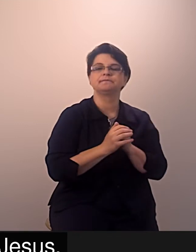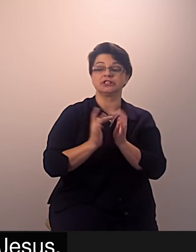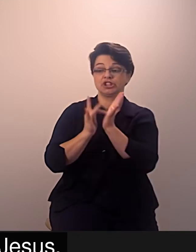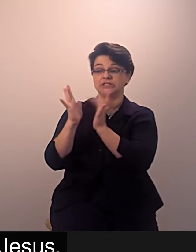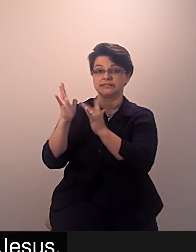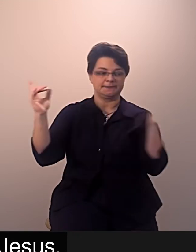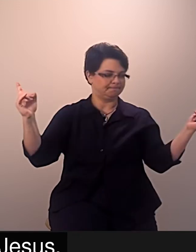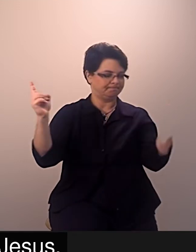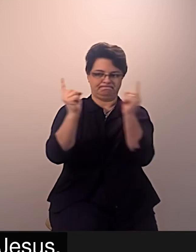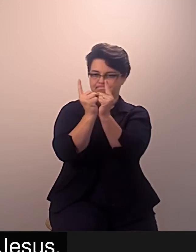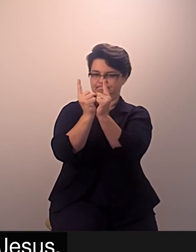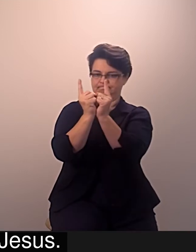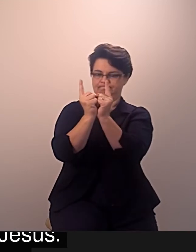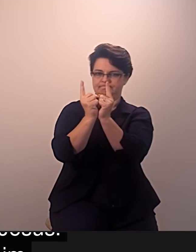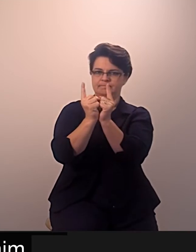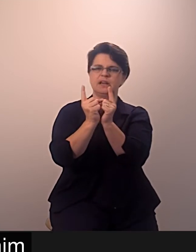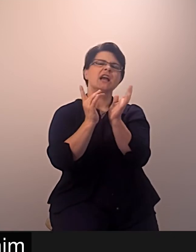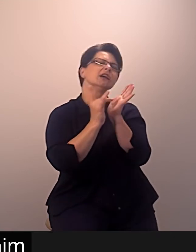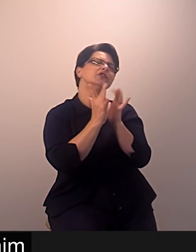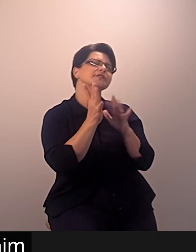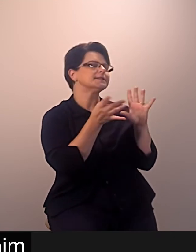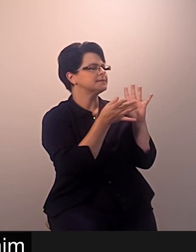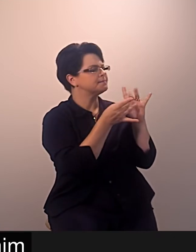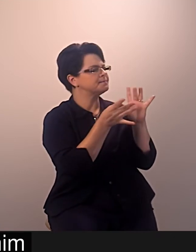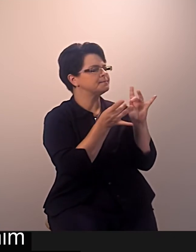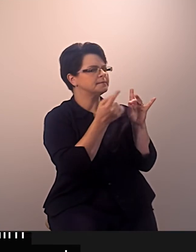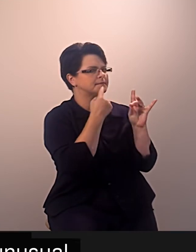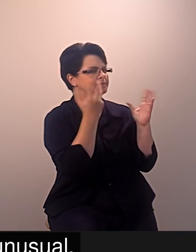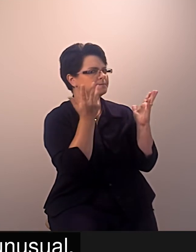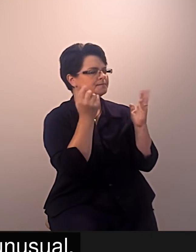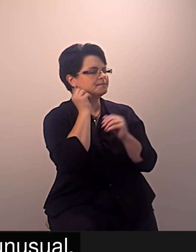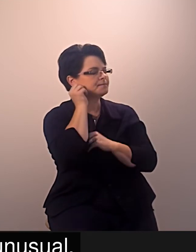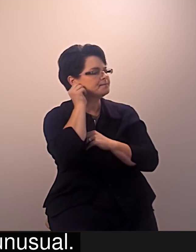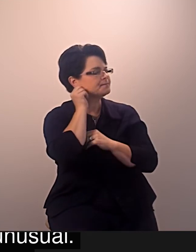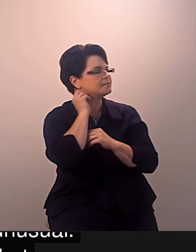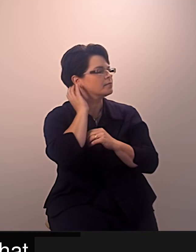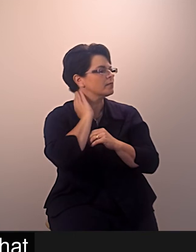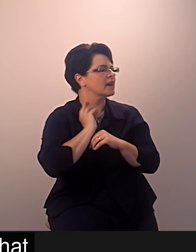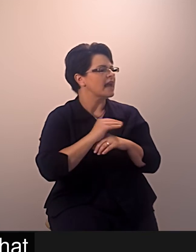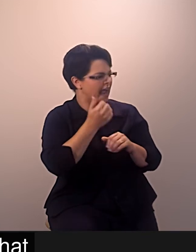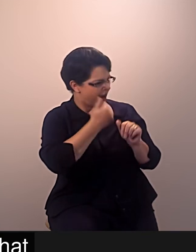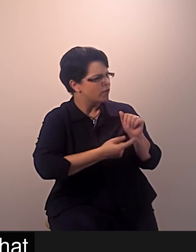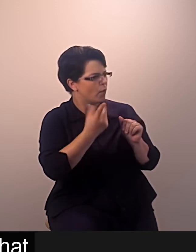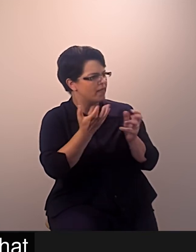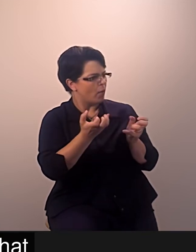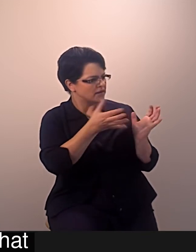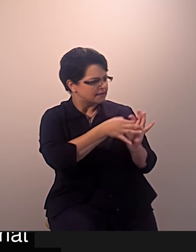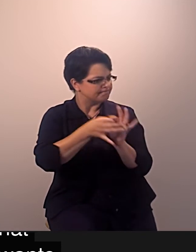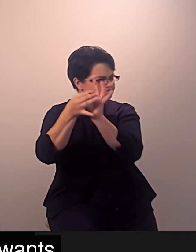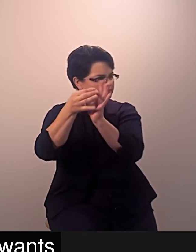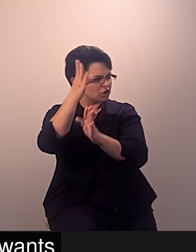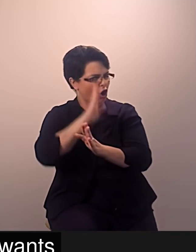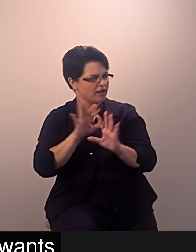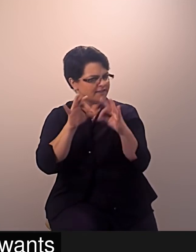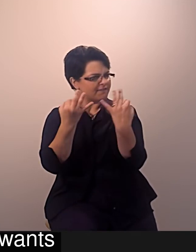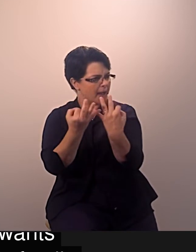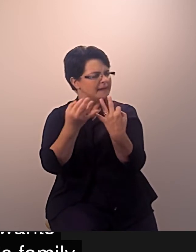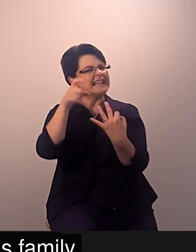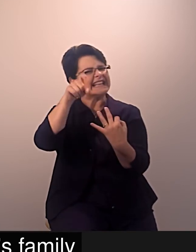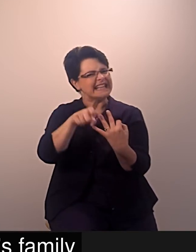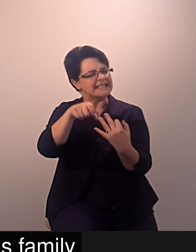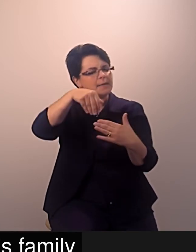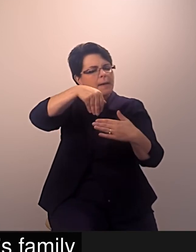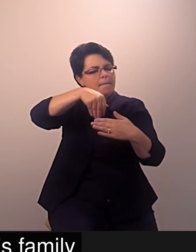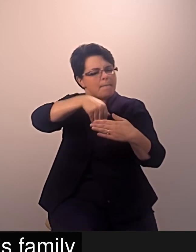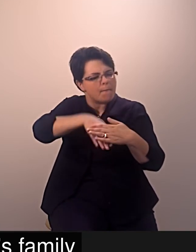something very unusual. Jesus said that everyone who wants to belong to God's family needs to be born